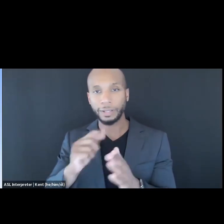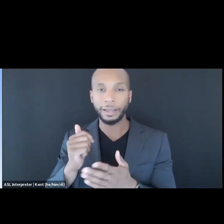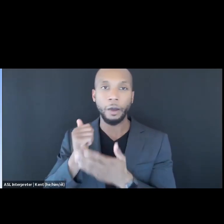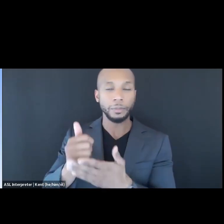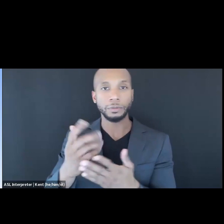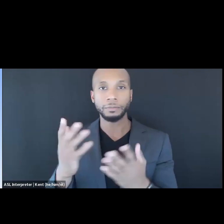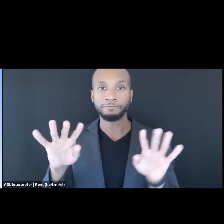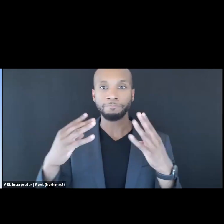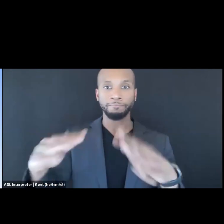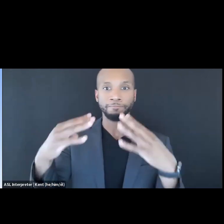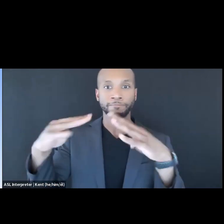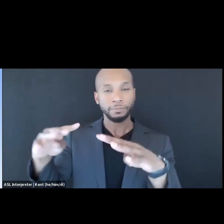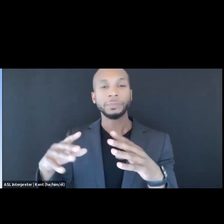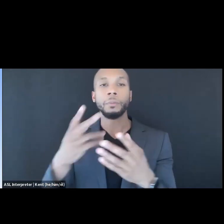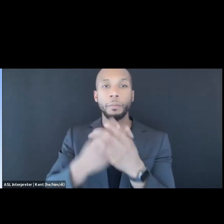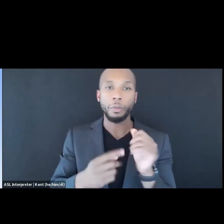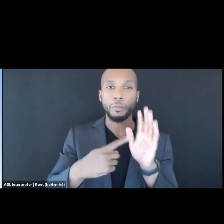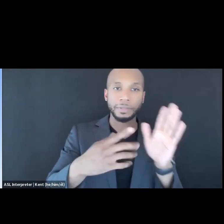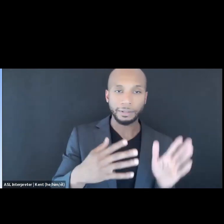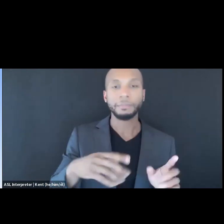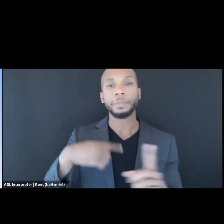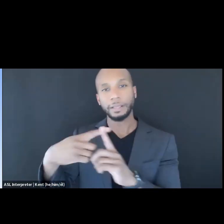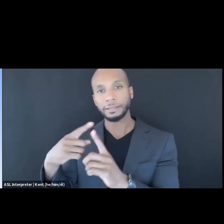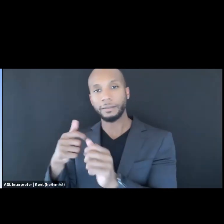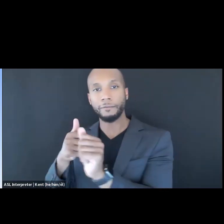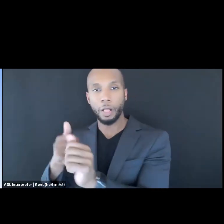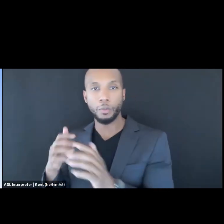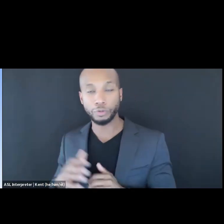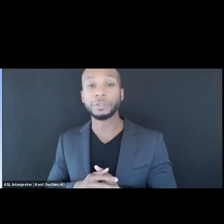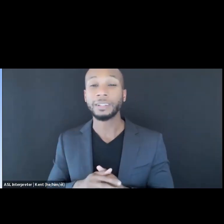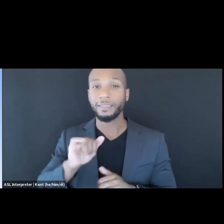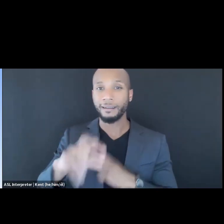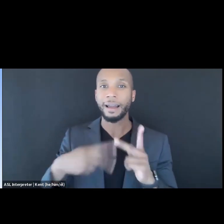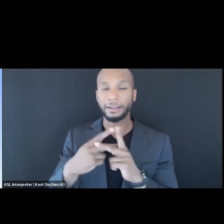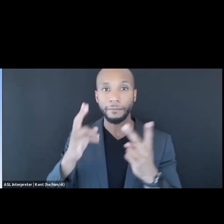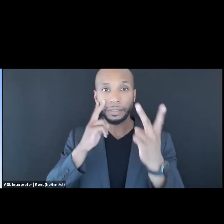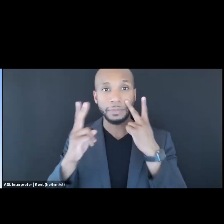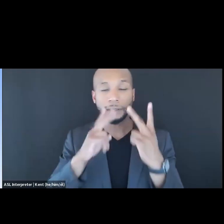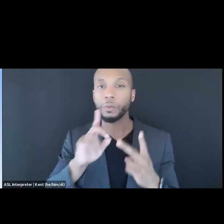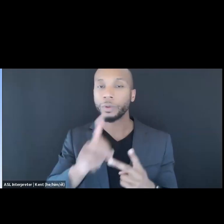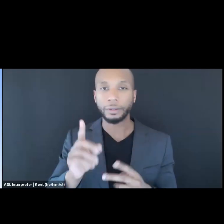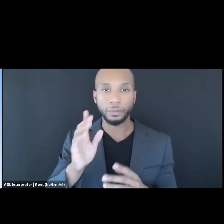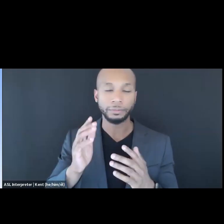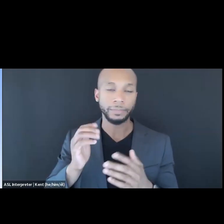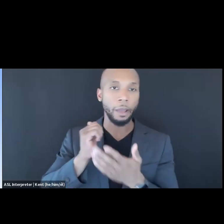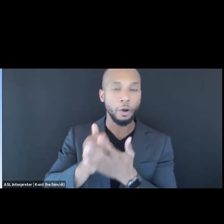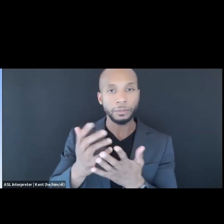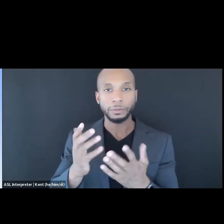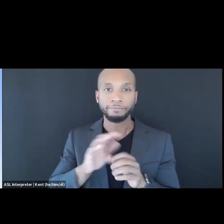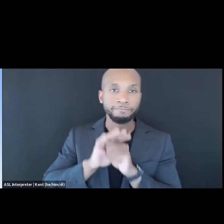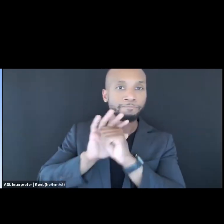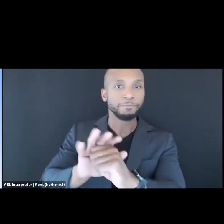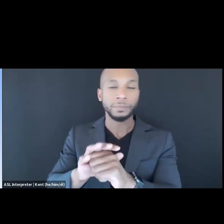make it visible to both the representatives as well as their followers. And this type of visibility will really help to create public pressure